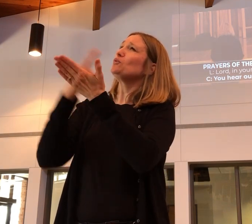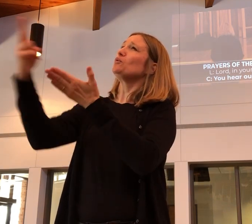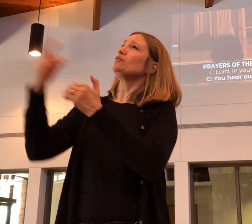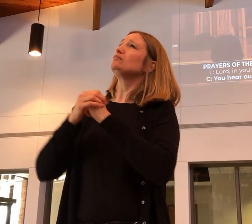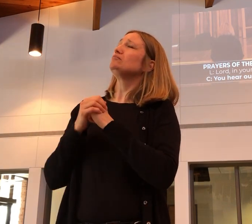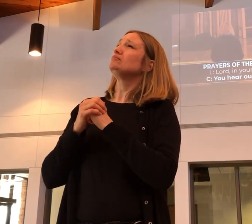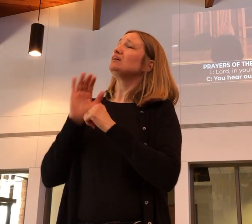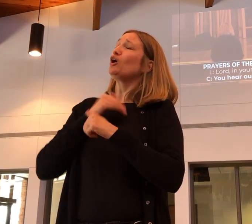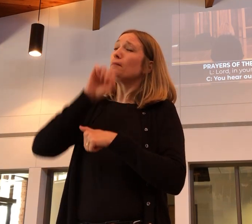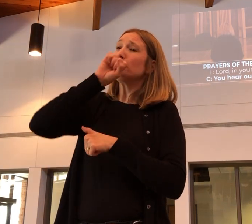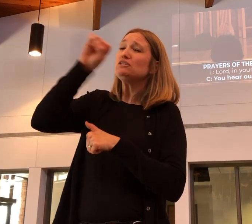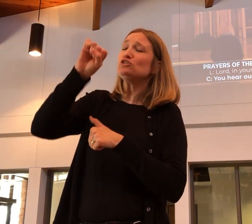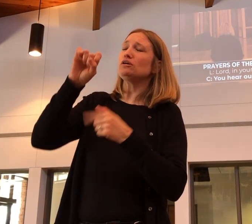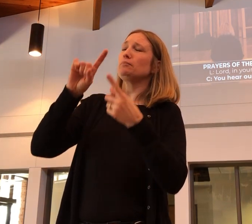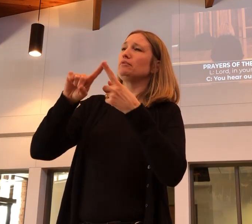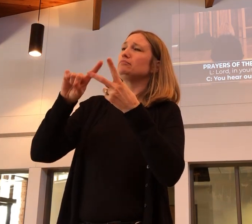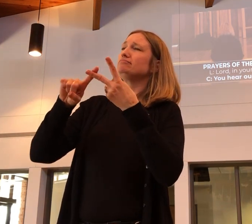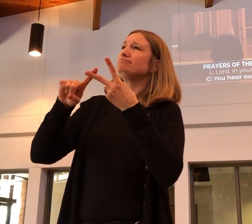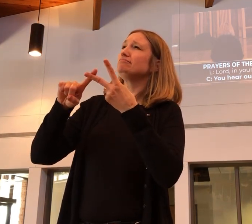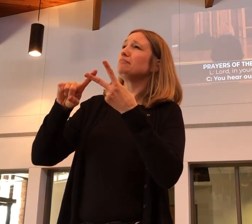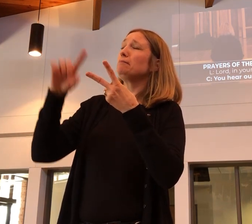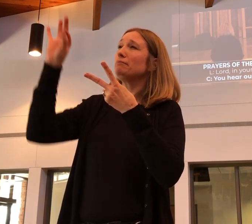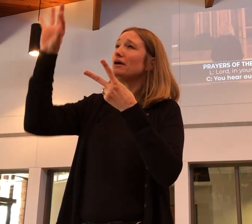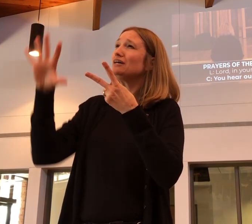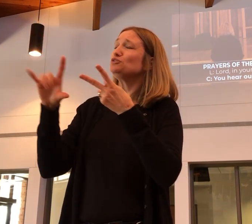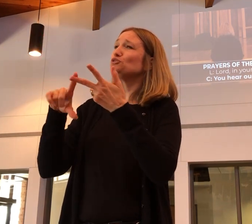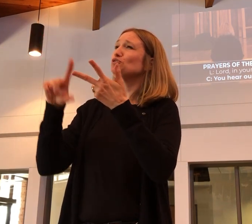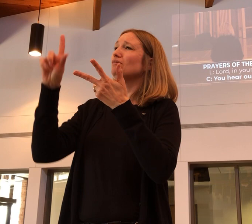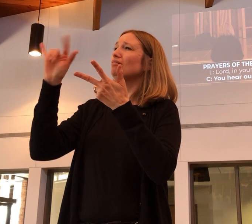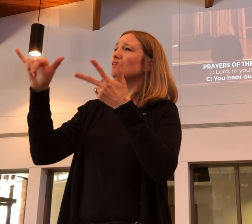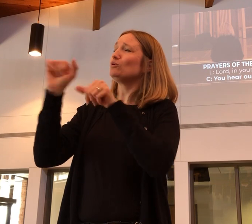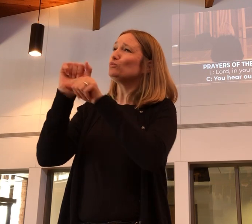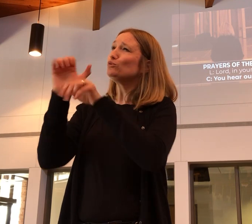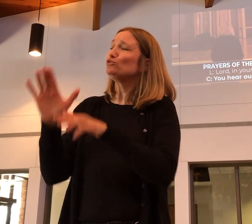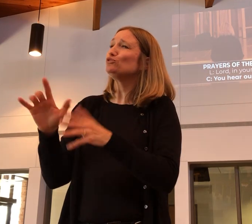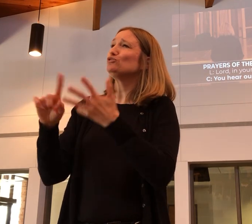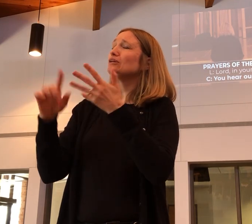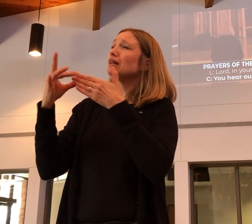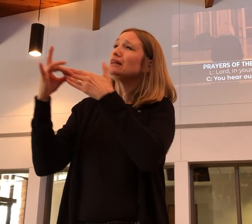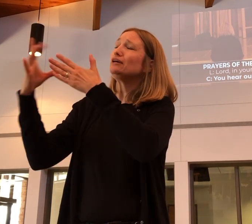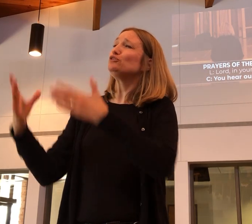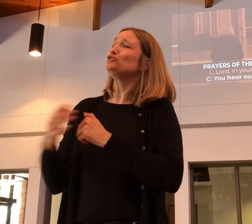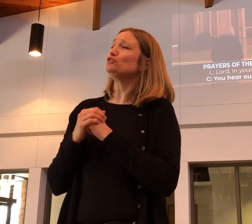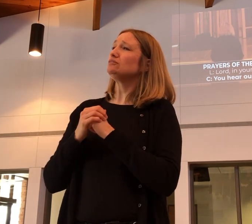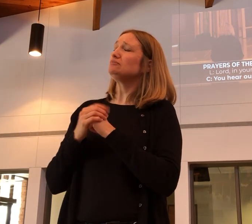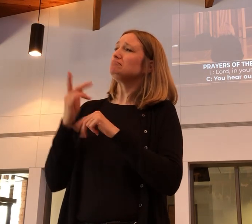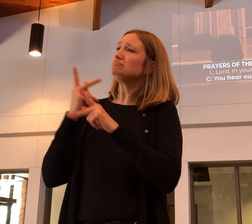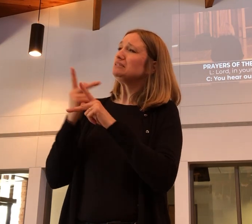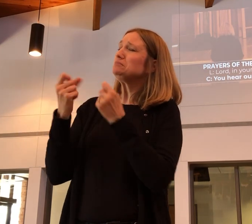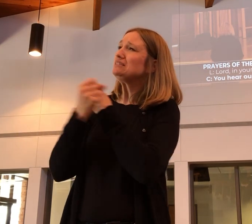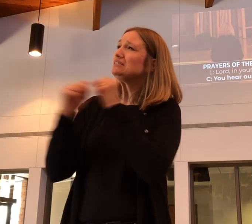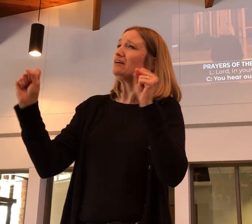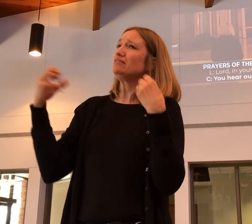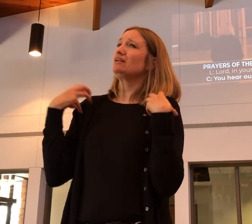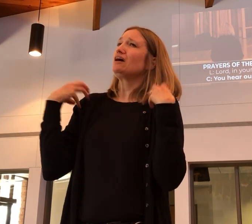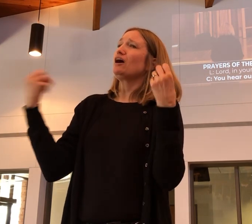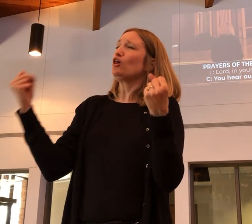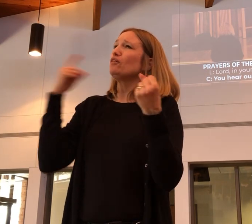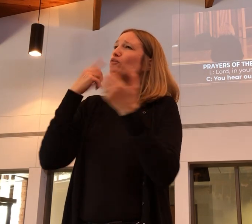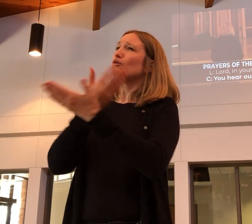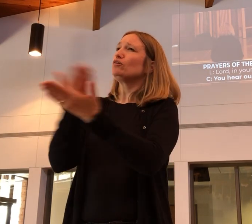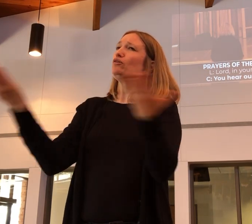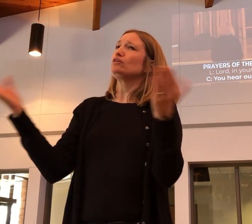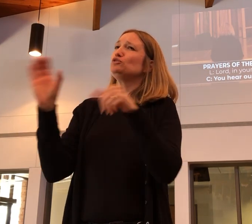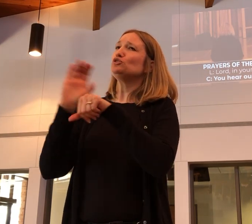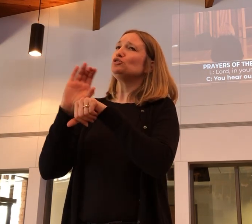our bishops, pastors, other ministers, and lay leaders. Keep them in health and safety for the good of the